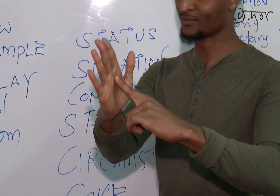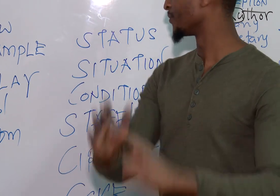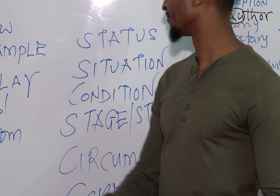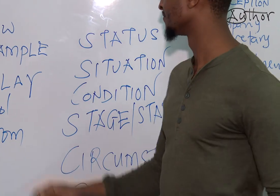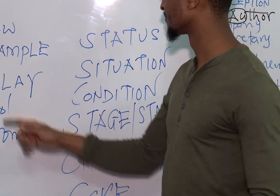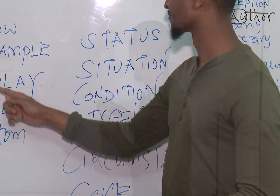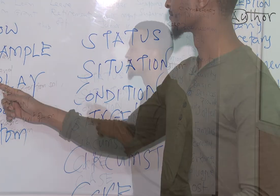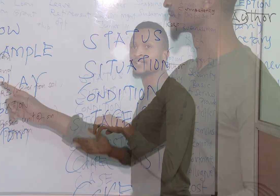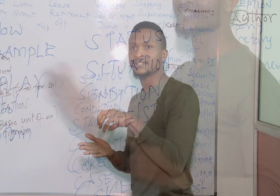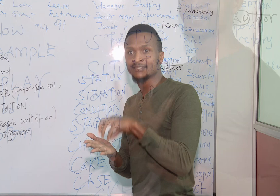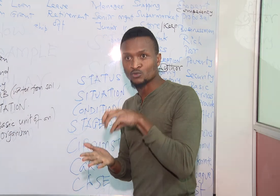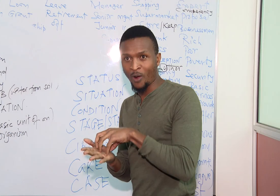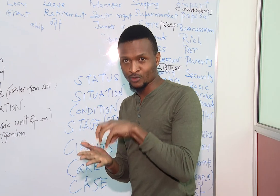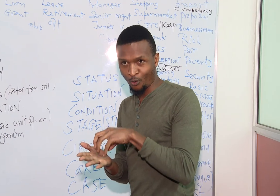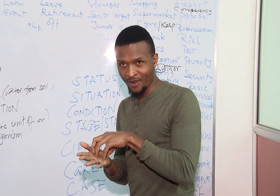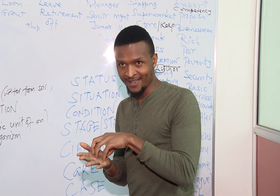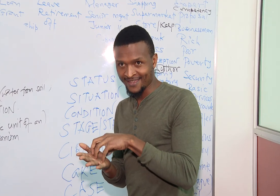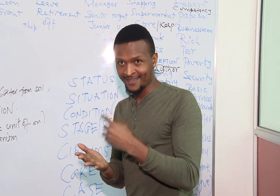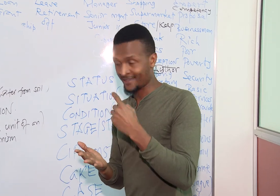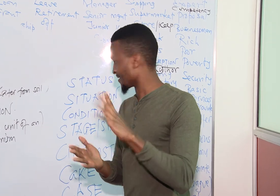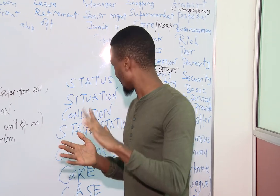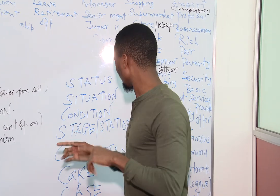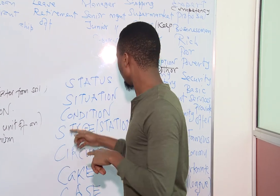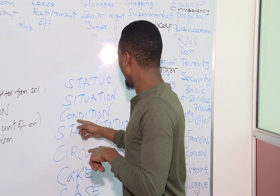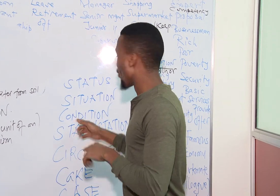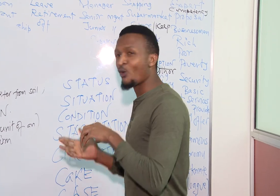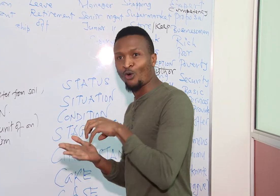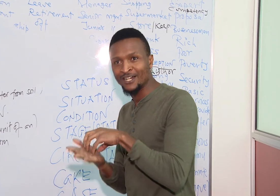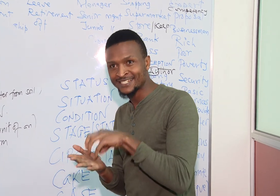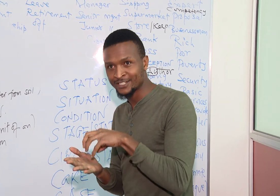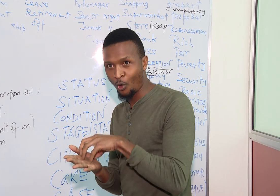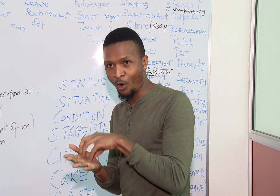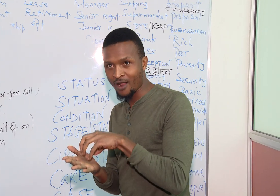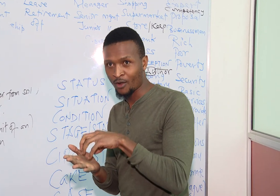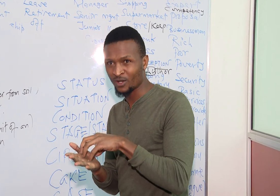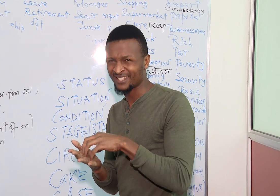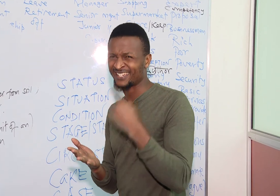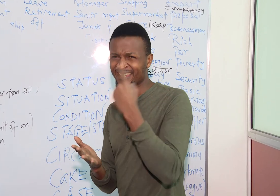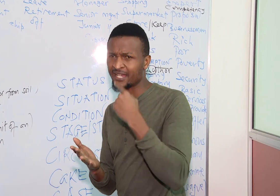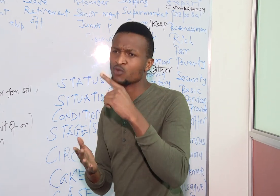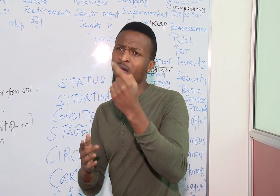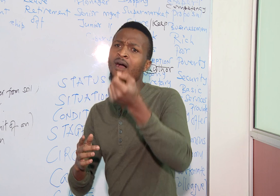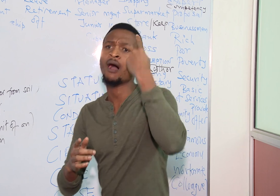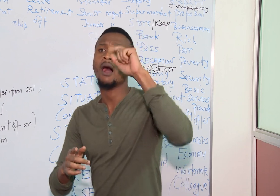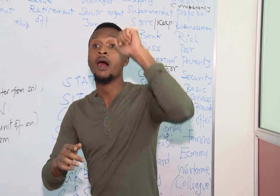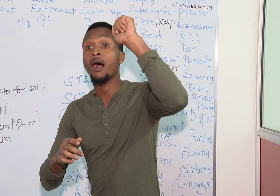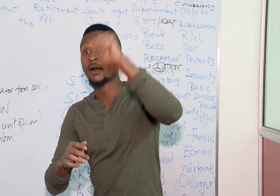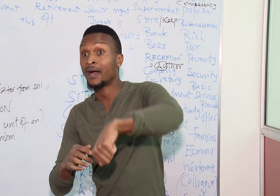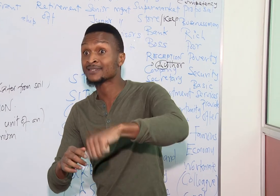truly understood. Situation, condition, you can see through the lips,